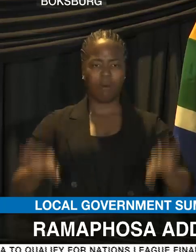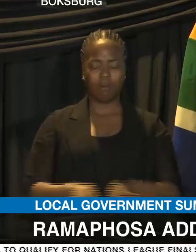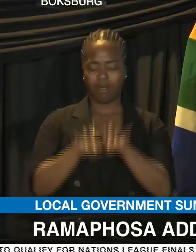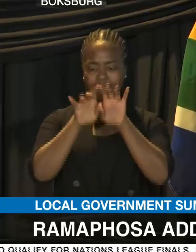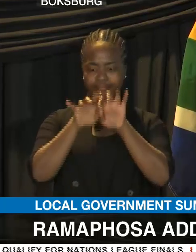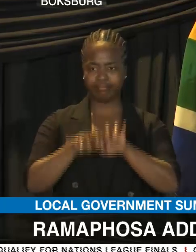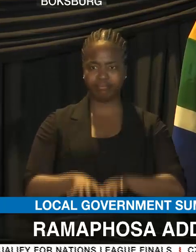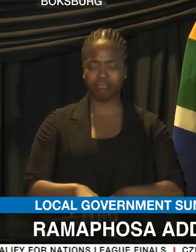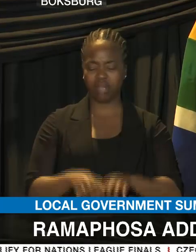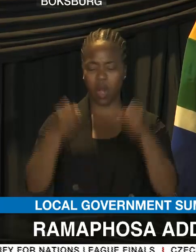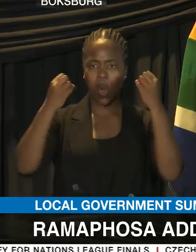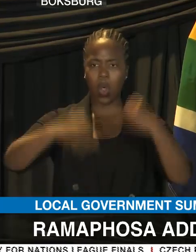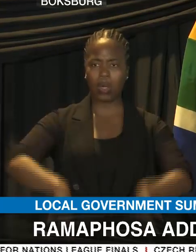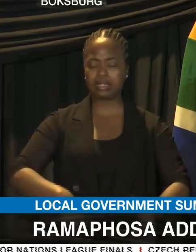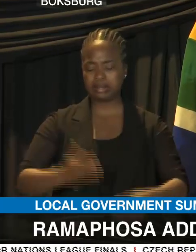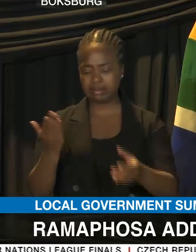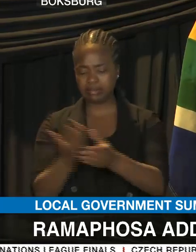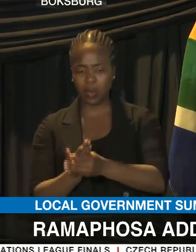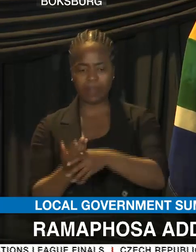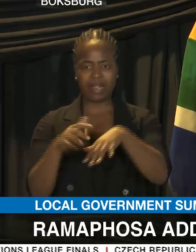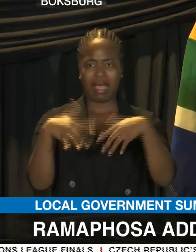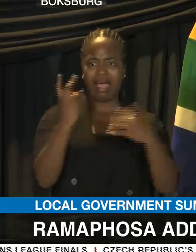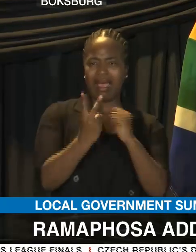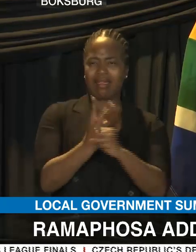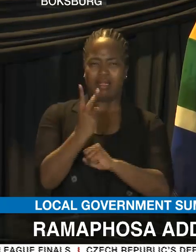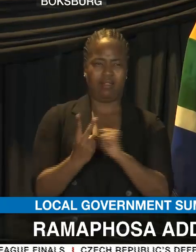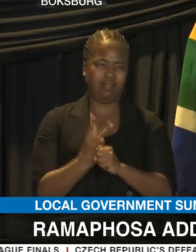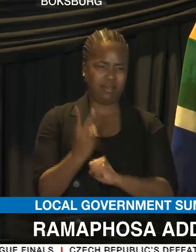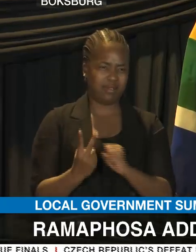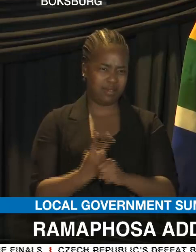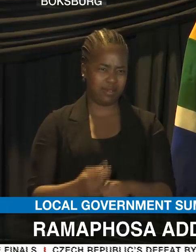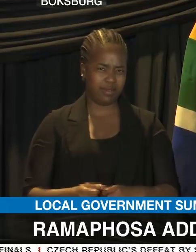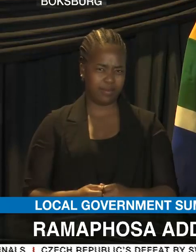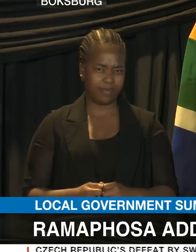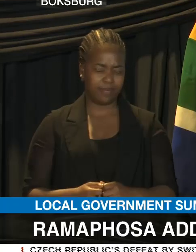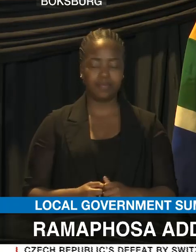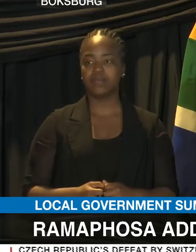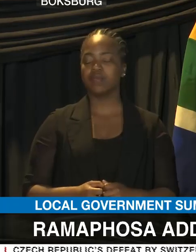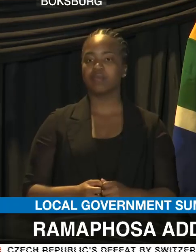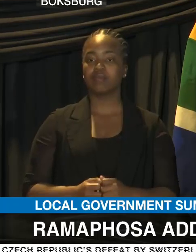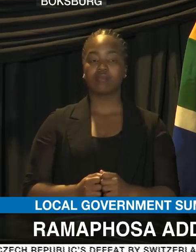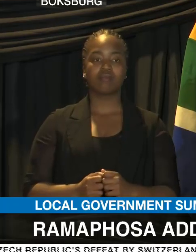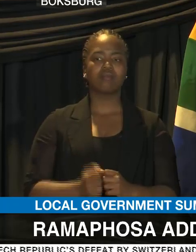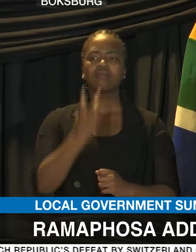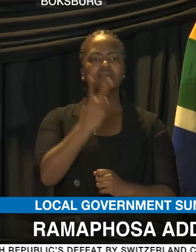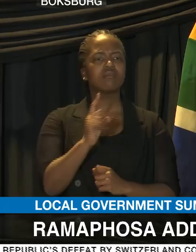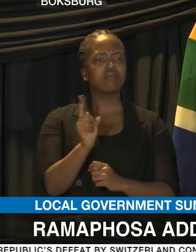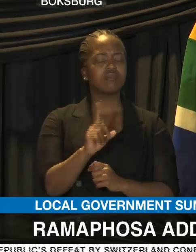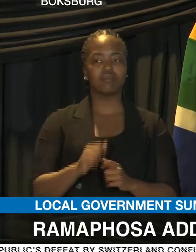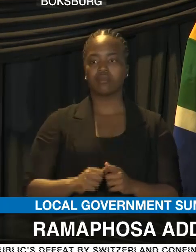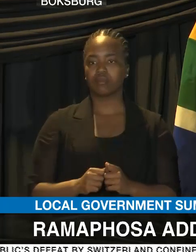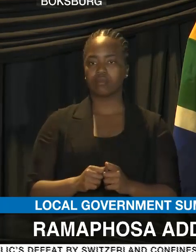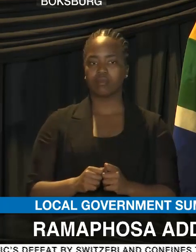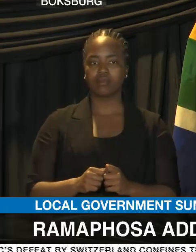the form is lost, and so forth and so forth. They look at the quality of